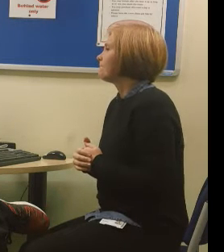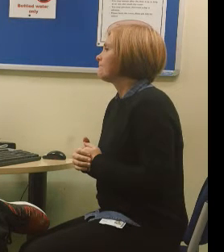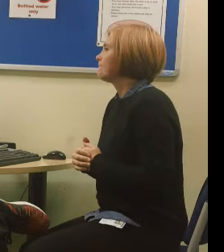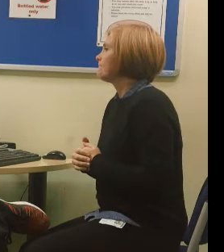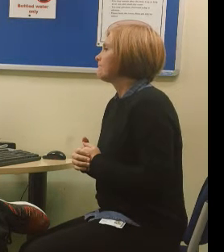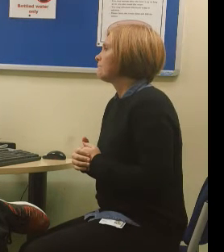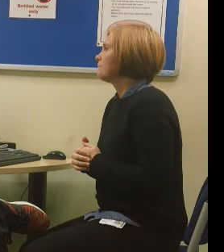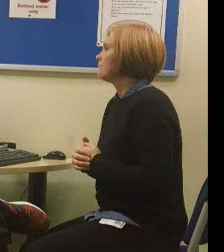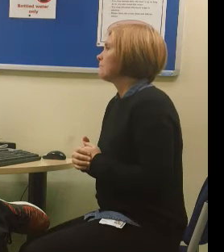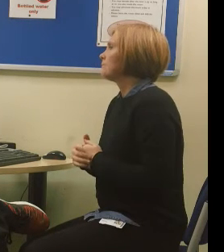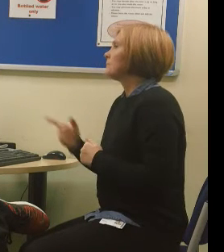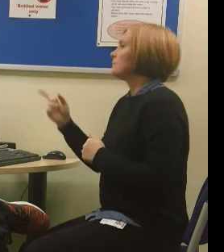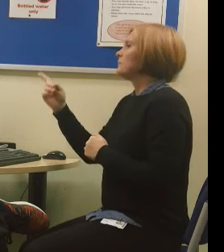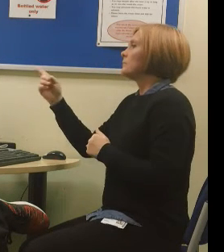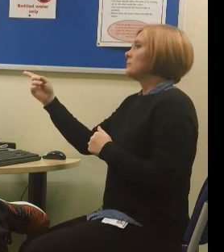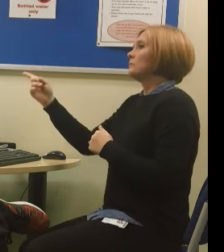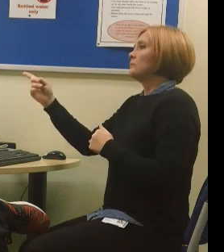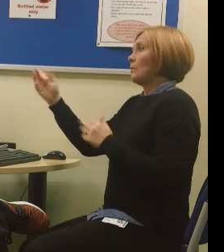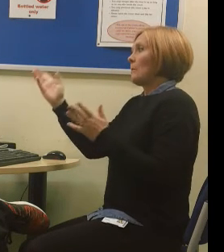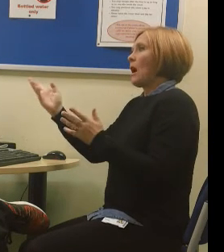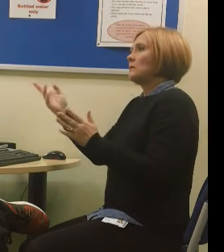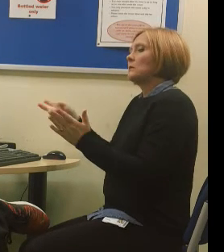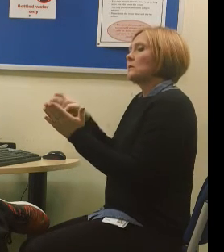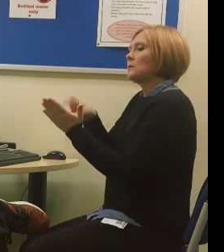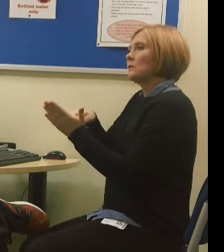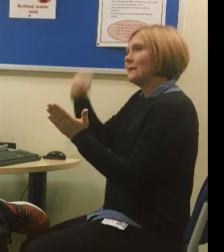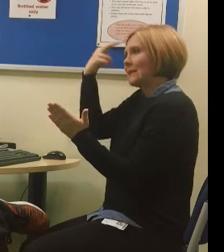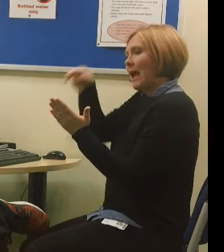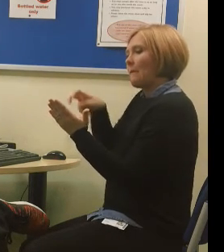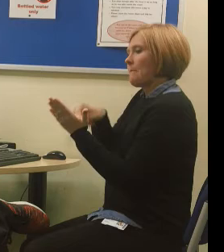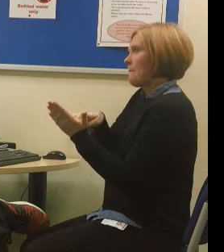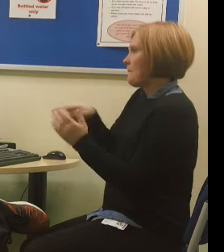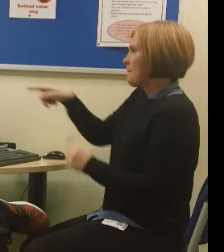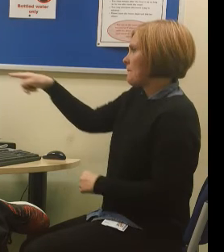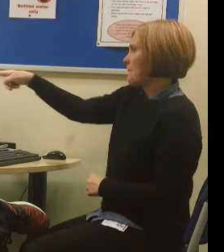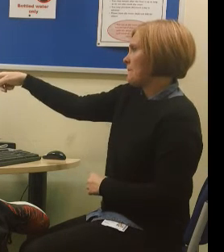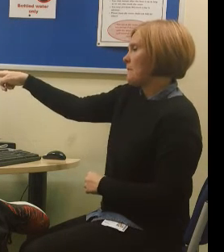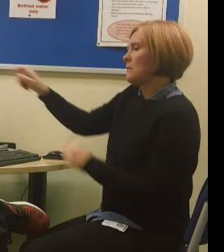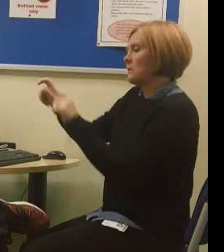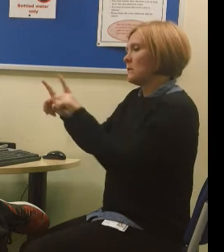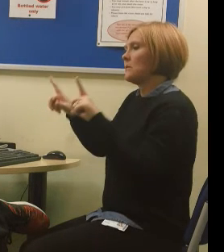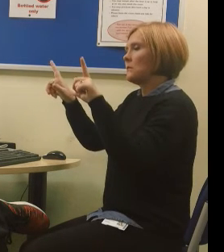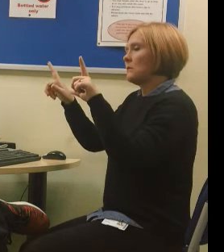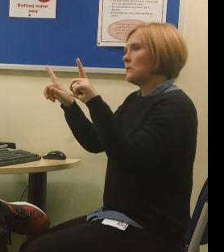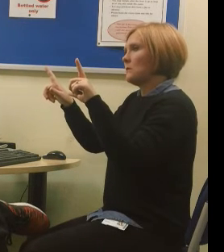these devices anywhere in the LRC. Just log in using your username and password.